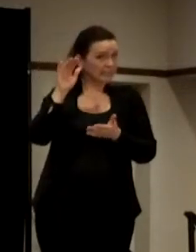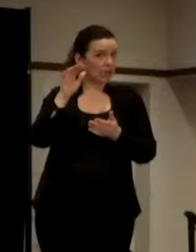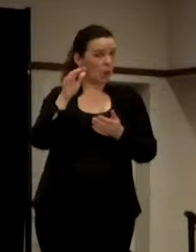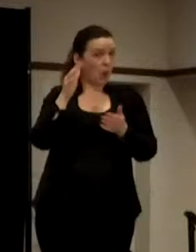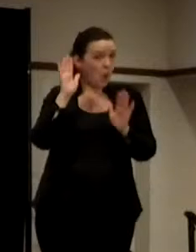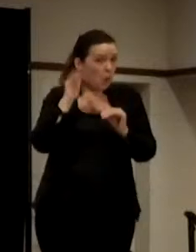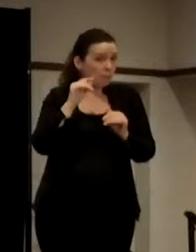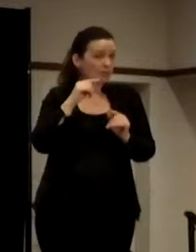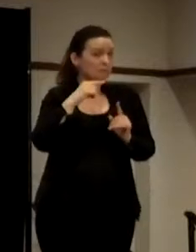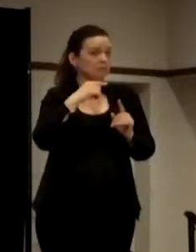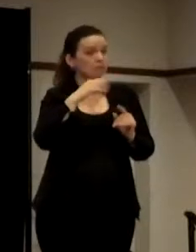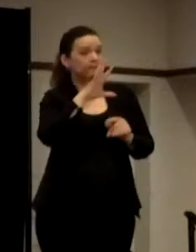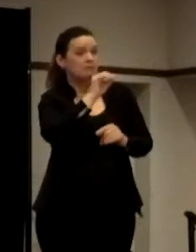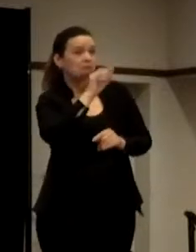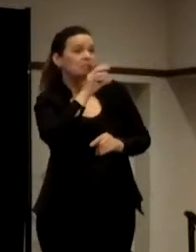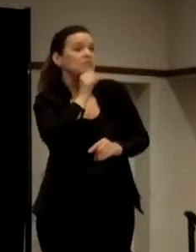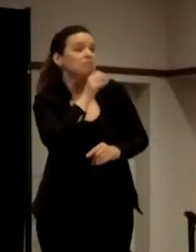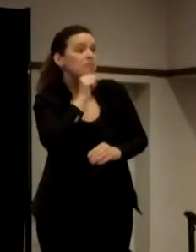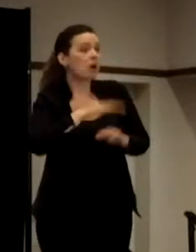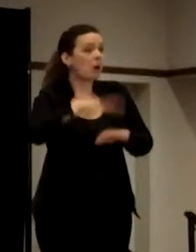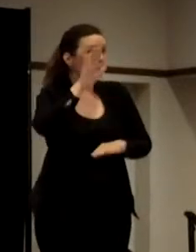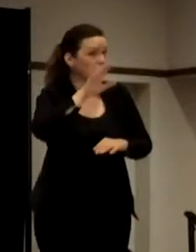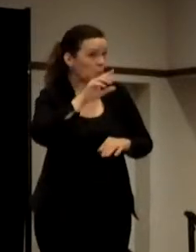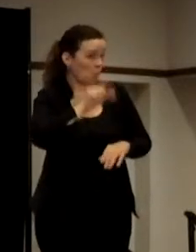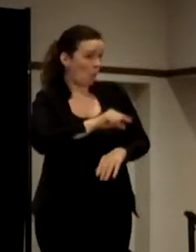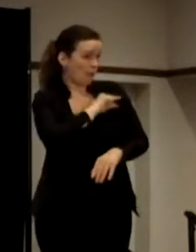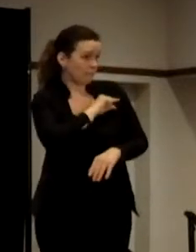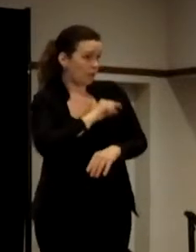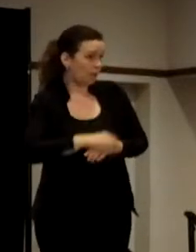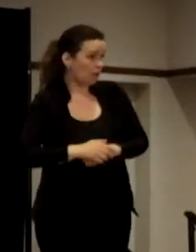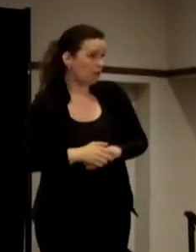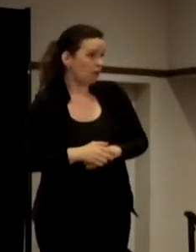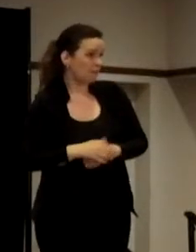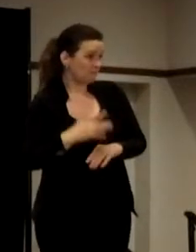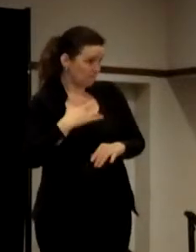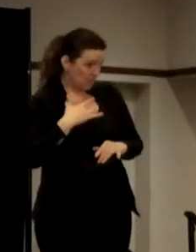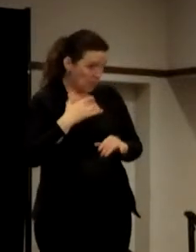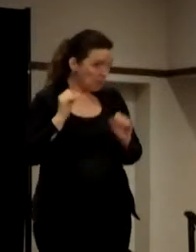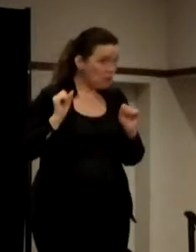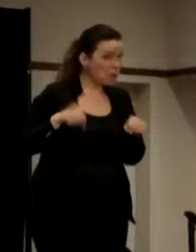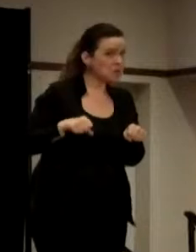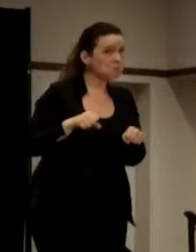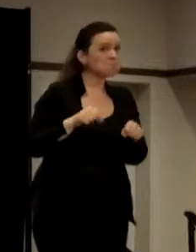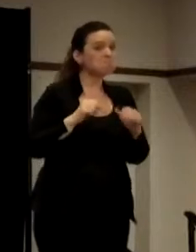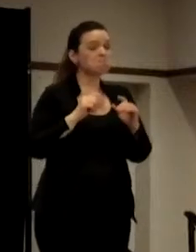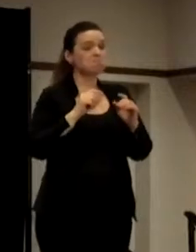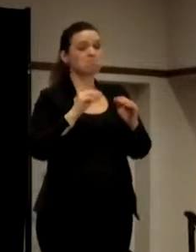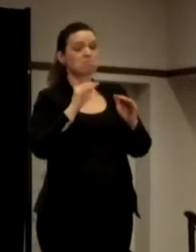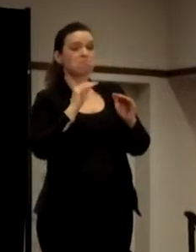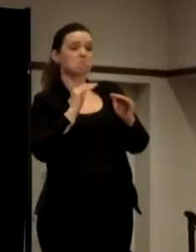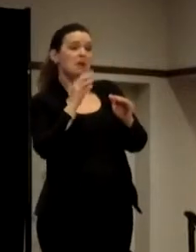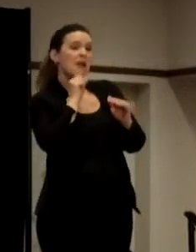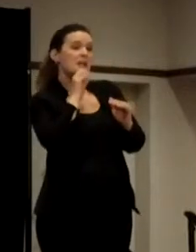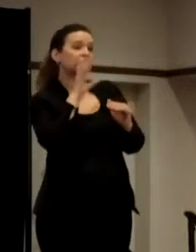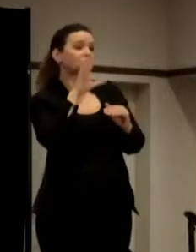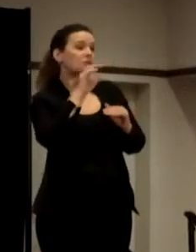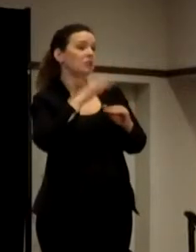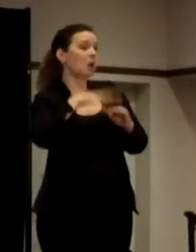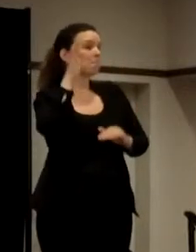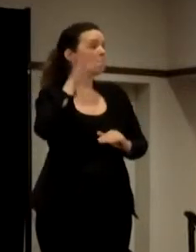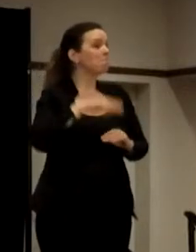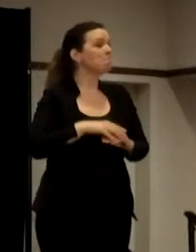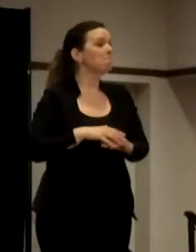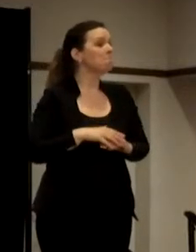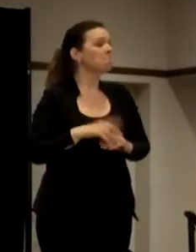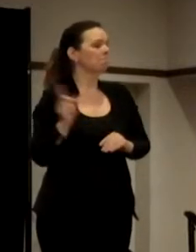Did you feel optimistic about that happening after your conversation Yeah, with the state we'll see. today, or you think it will still be slow? I think